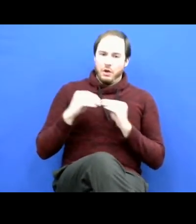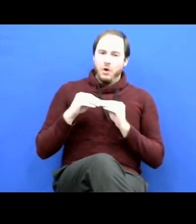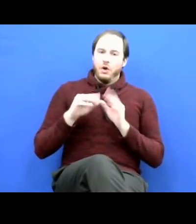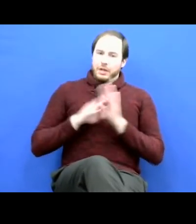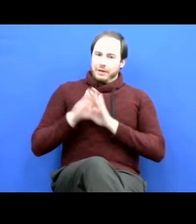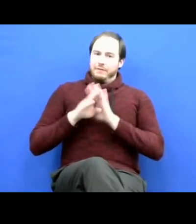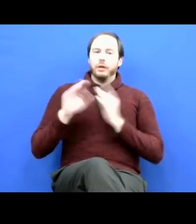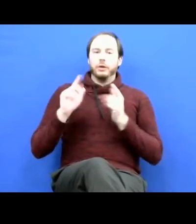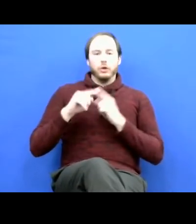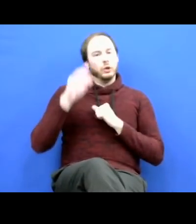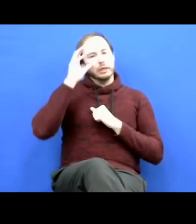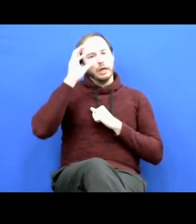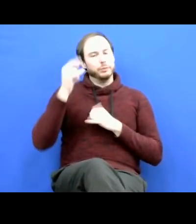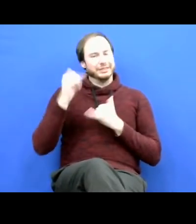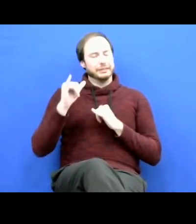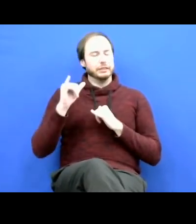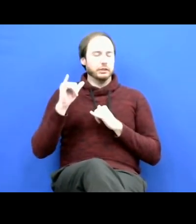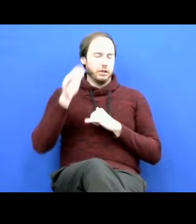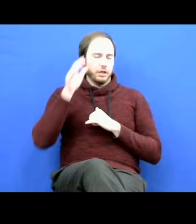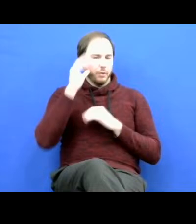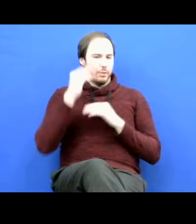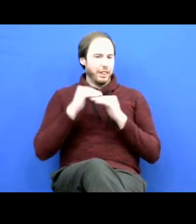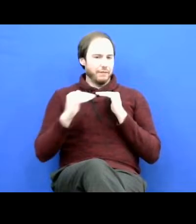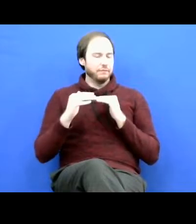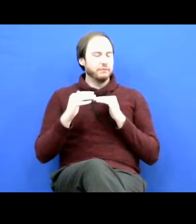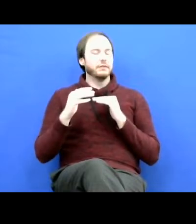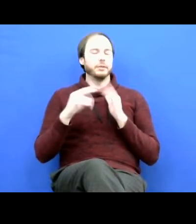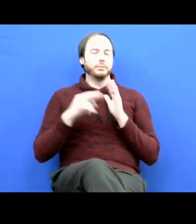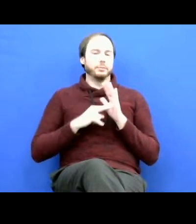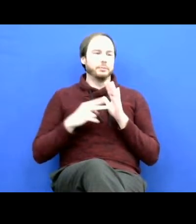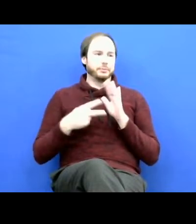concept plans, but this is still essentially a concept plan. It's not been